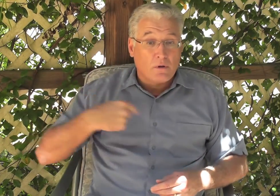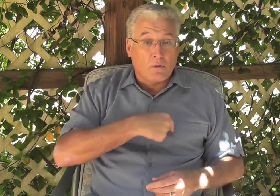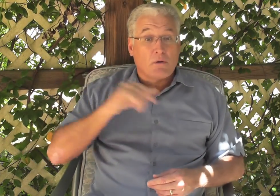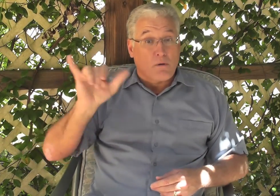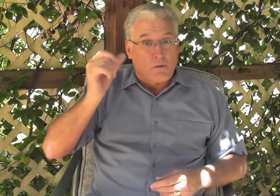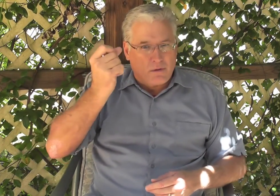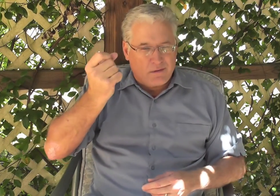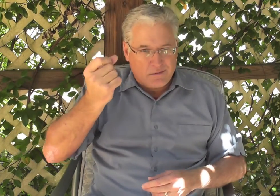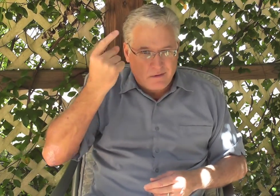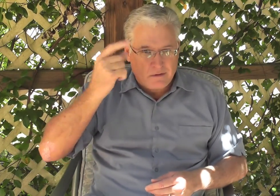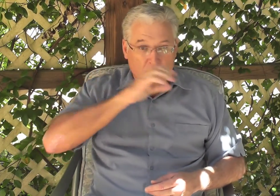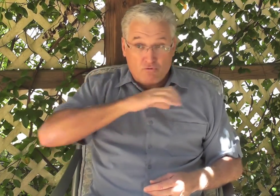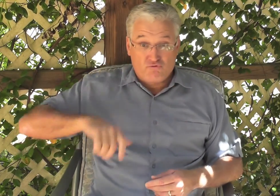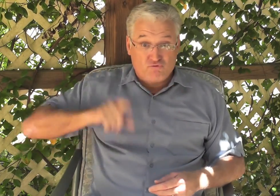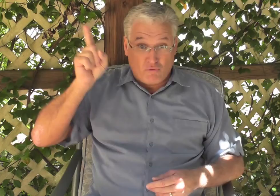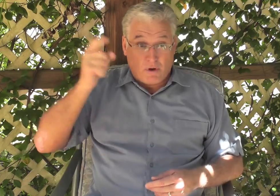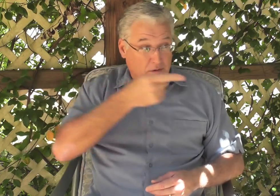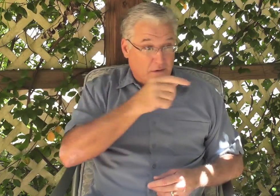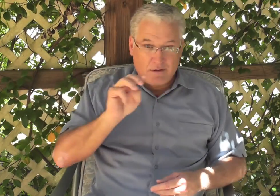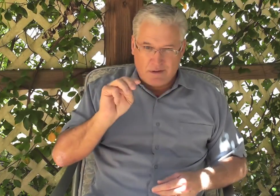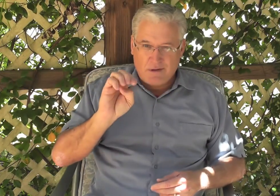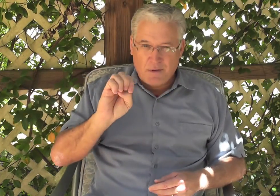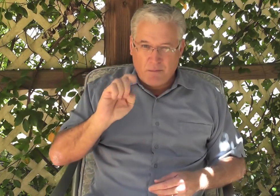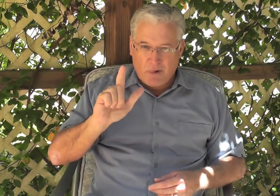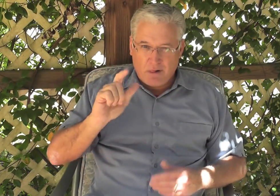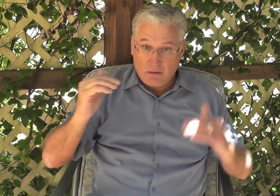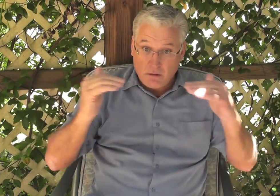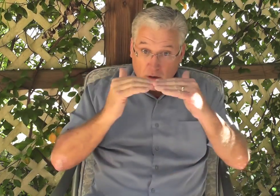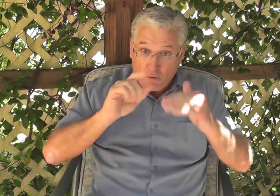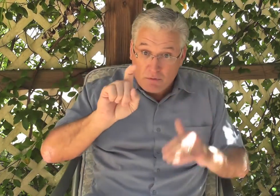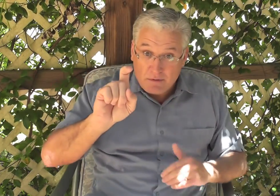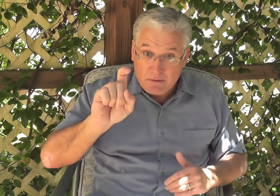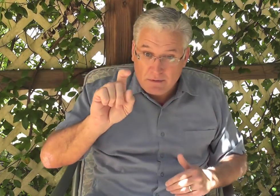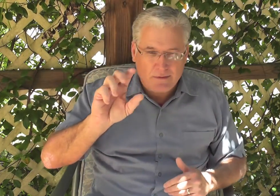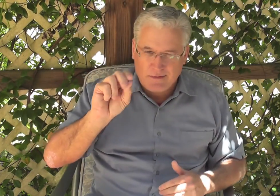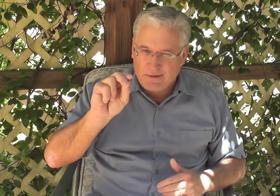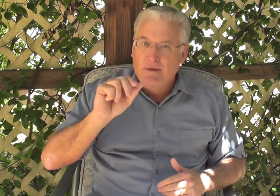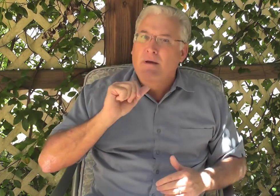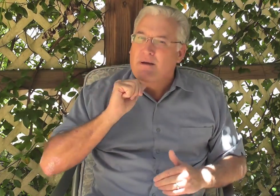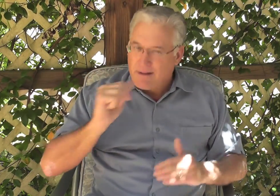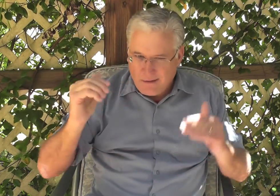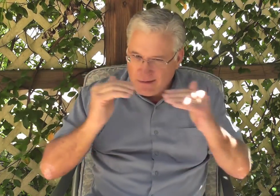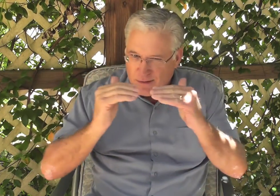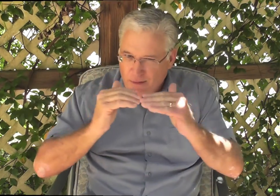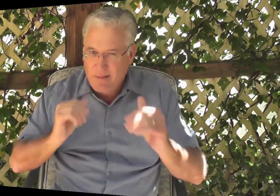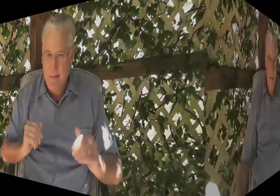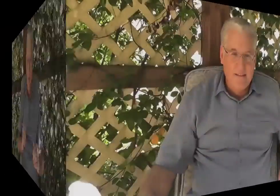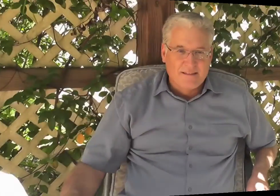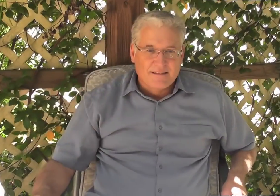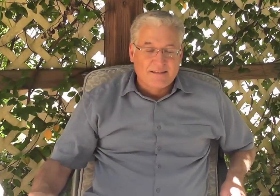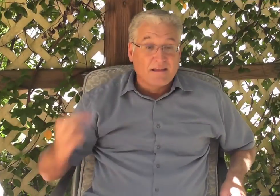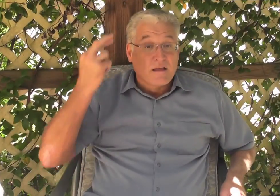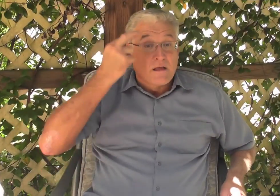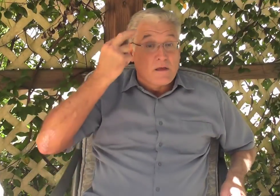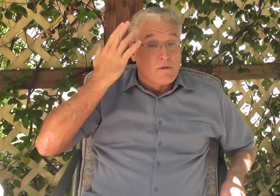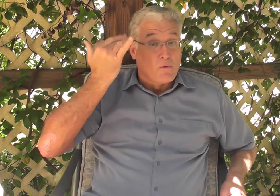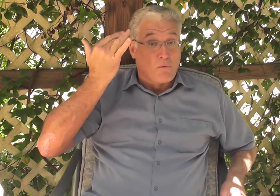us to understand and compare them better, Christ and Melchizedek. Are they equal, though? No, they're not. Christ is always